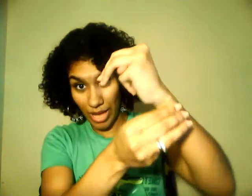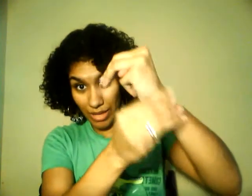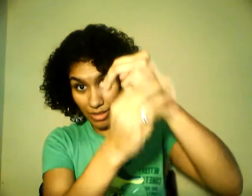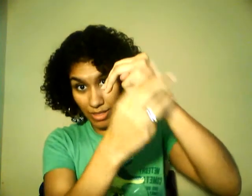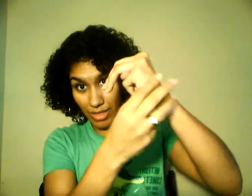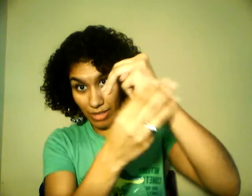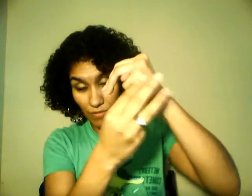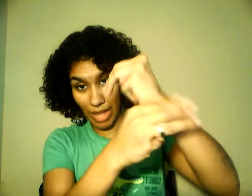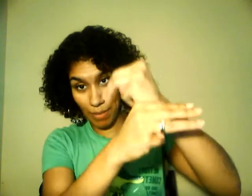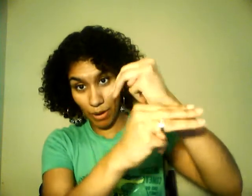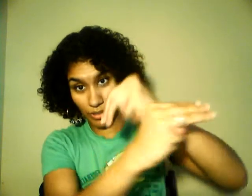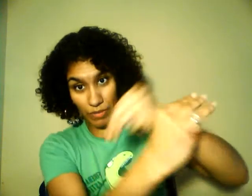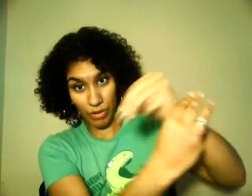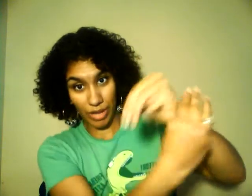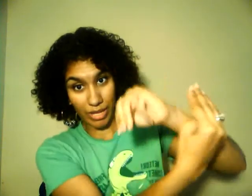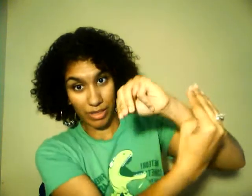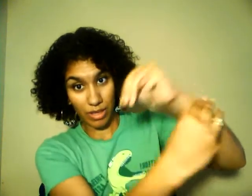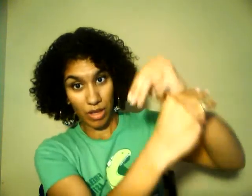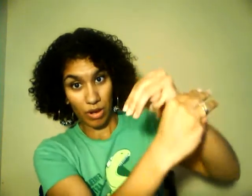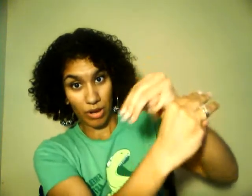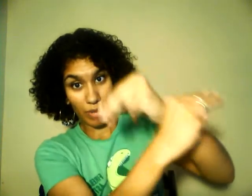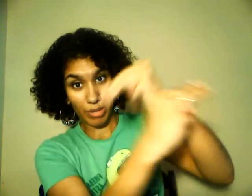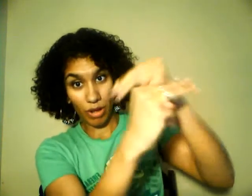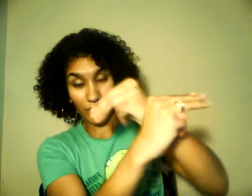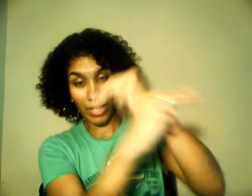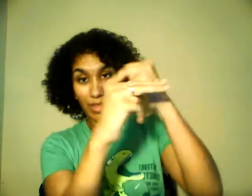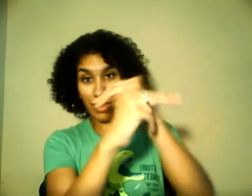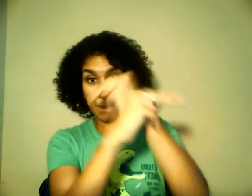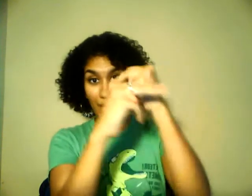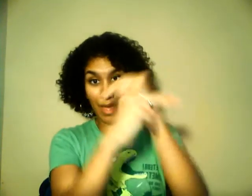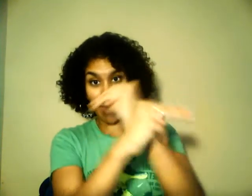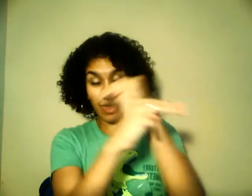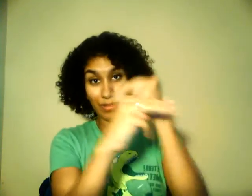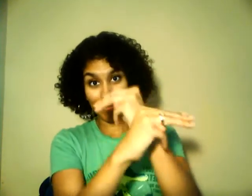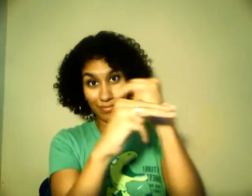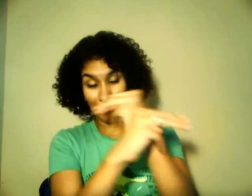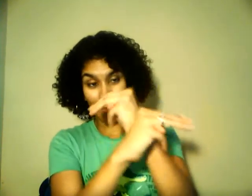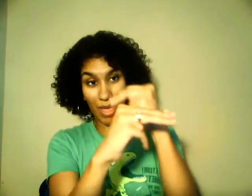hands, the flat part of your hands are coming off like this. Math. Math.